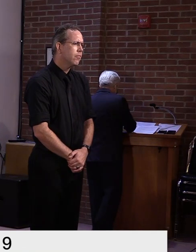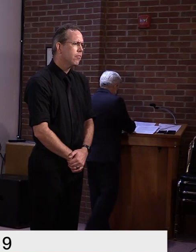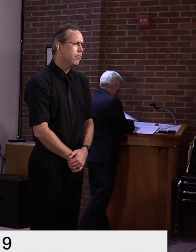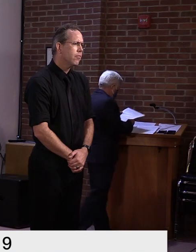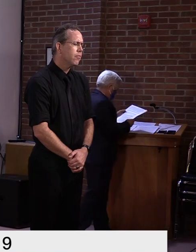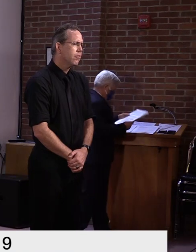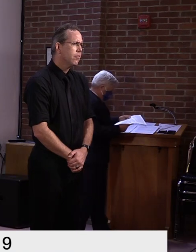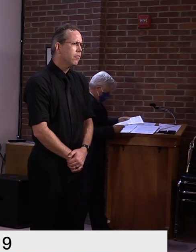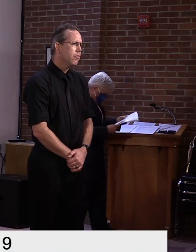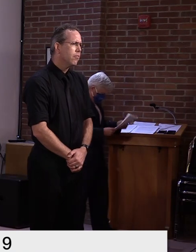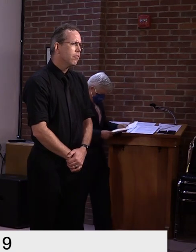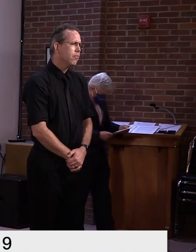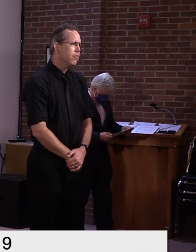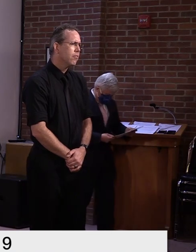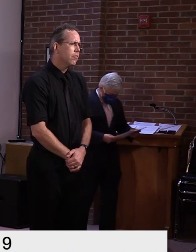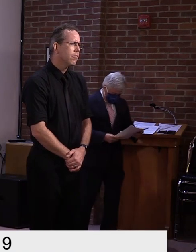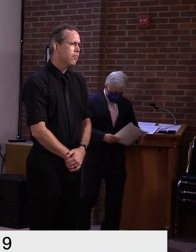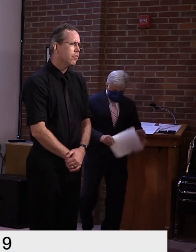it.